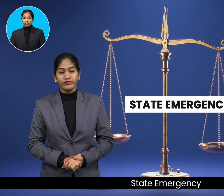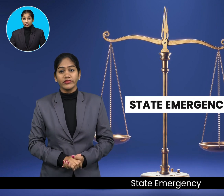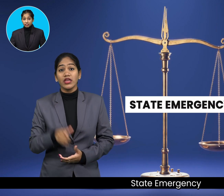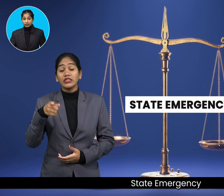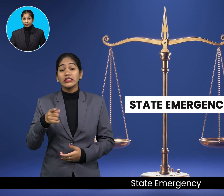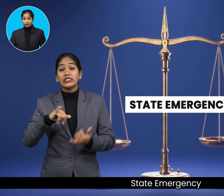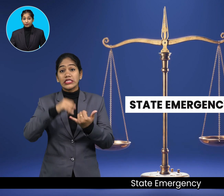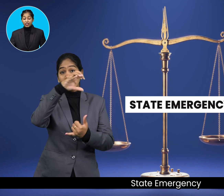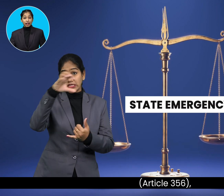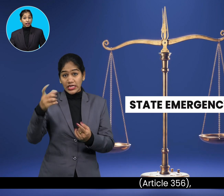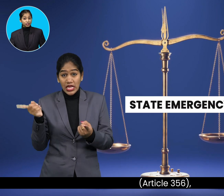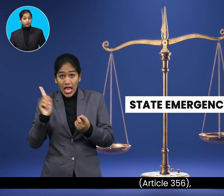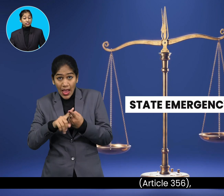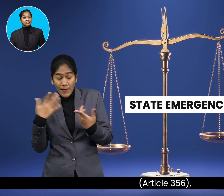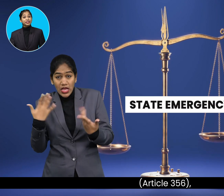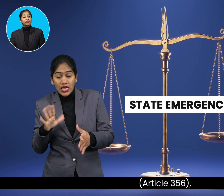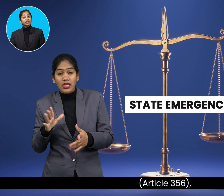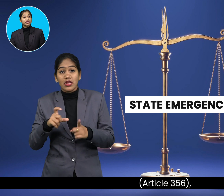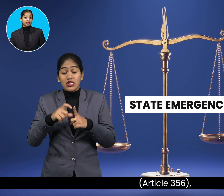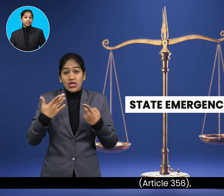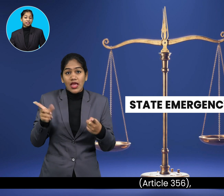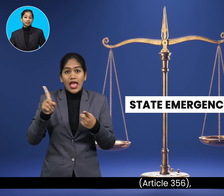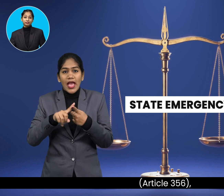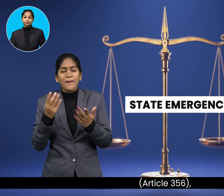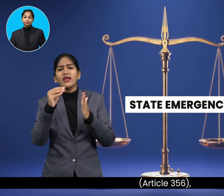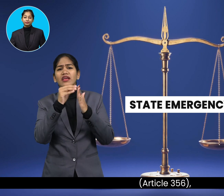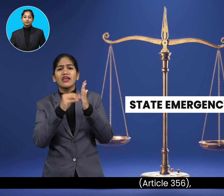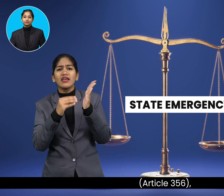State emergency. Article 356.